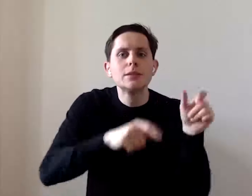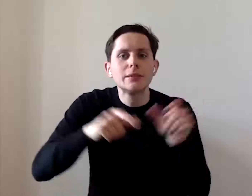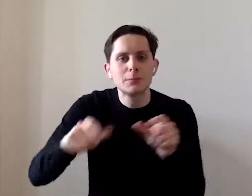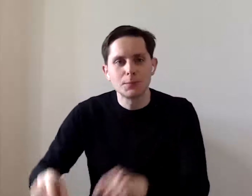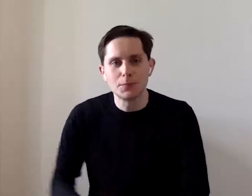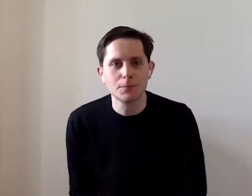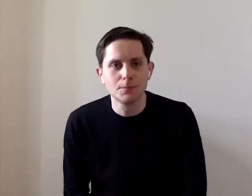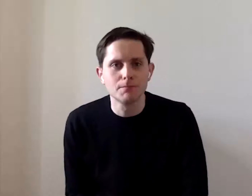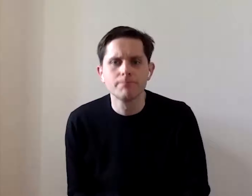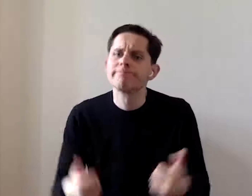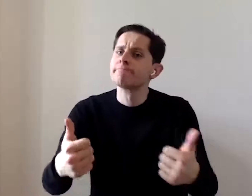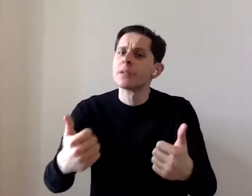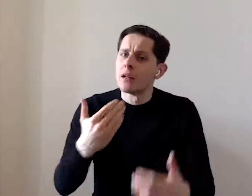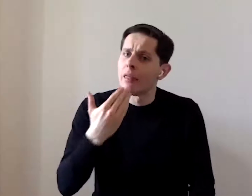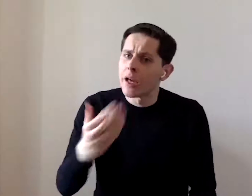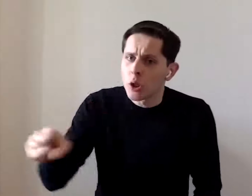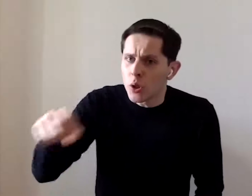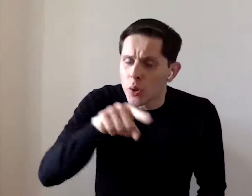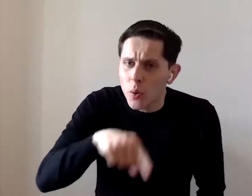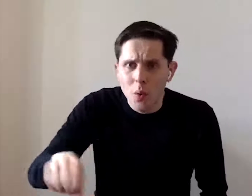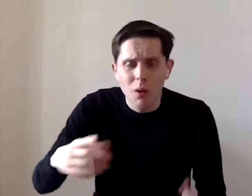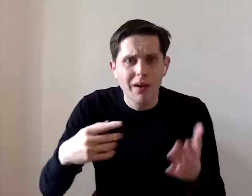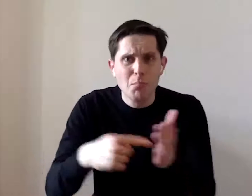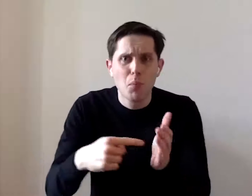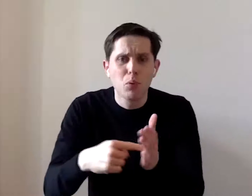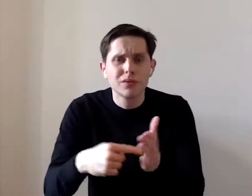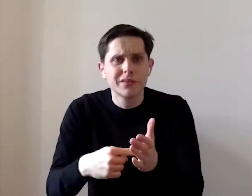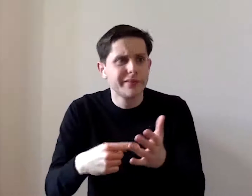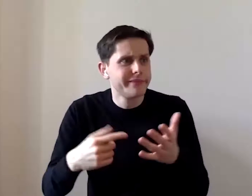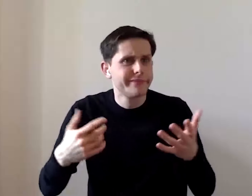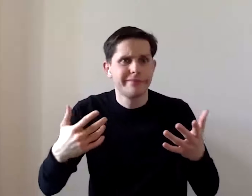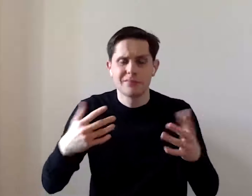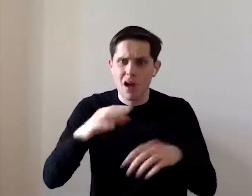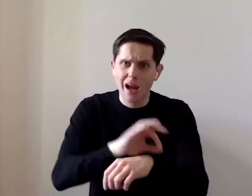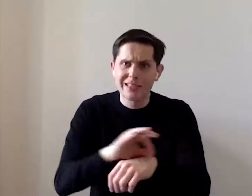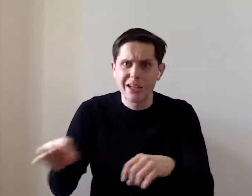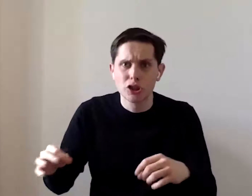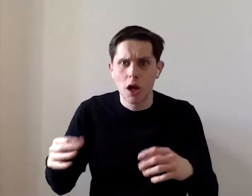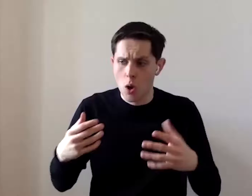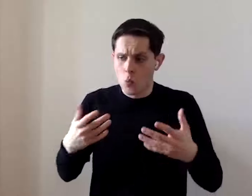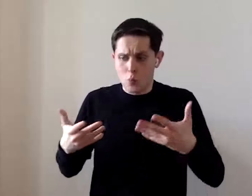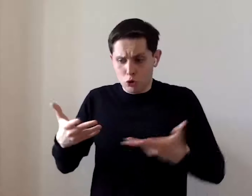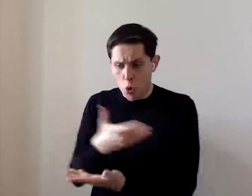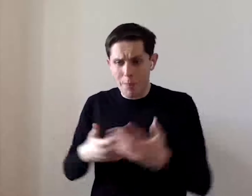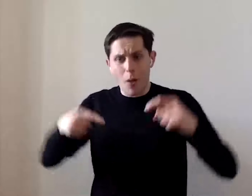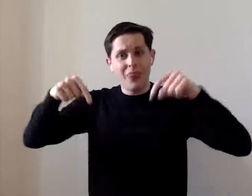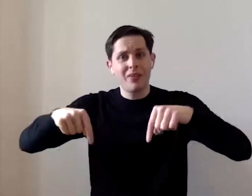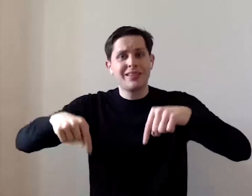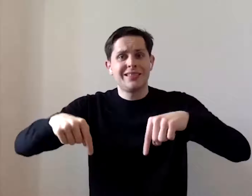So I'm really pleased to have us all together today. I think these conversations are well needed in both, you know, the discipline